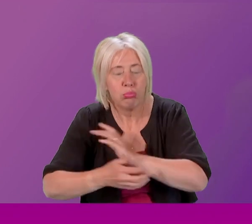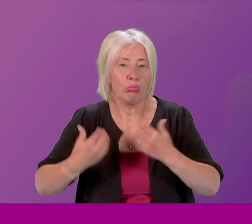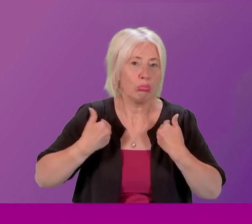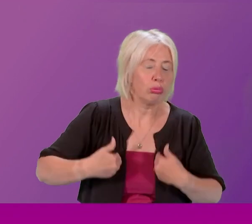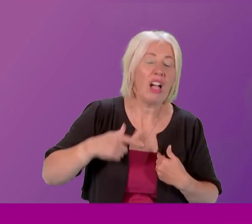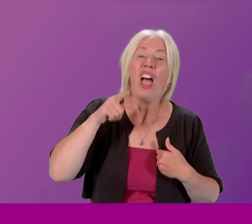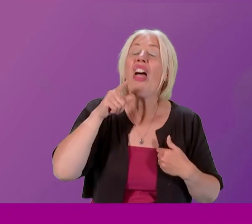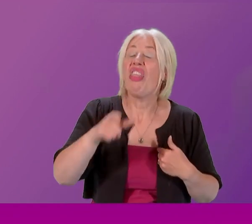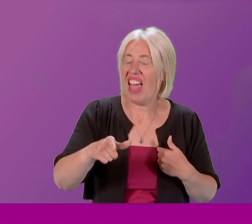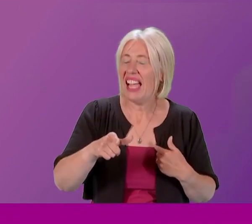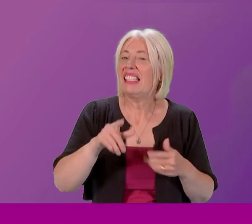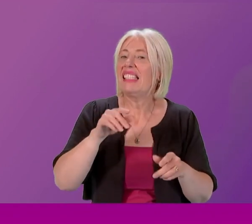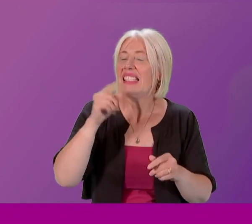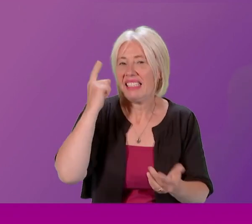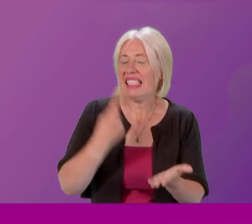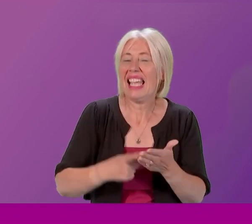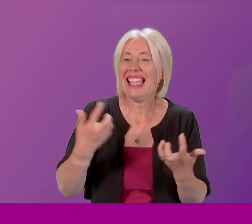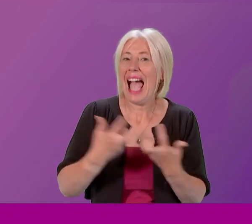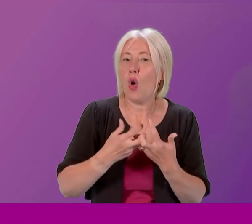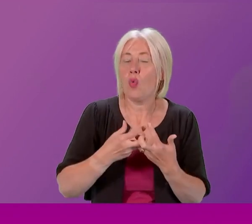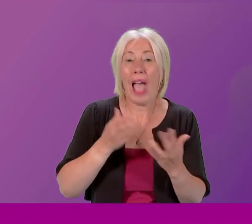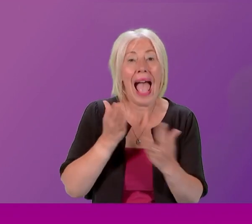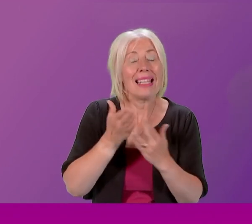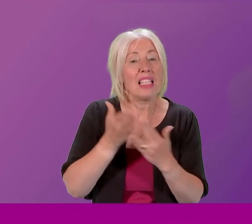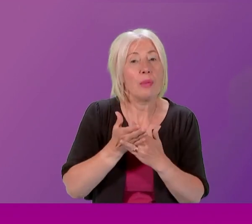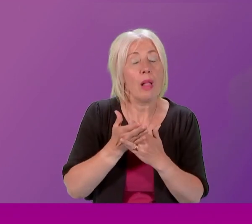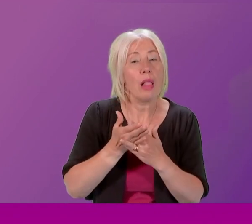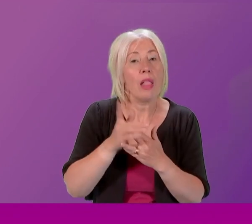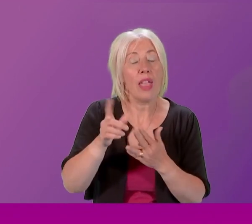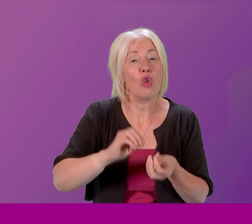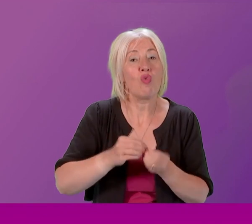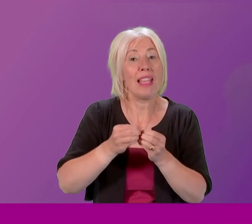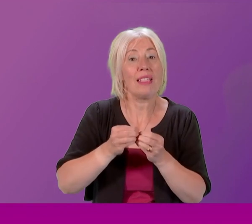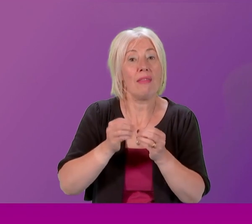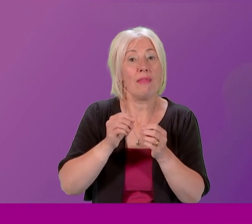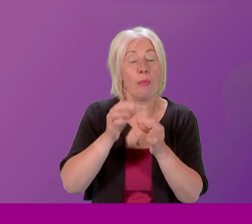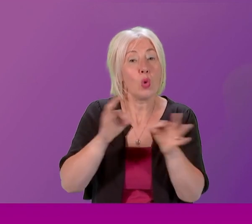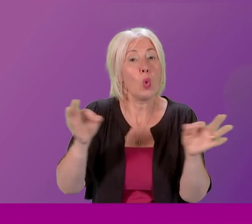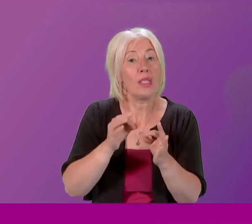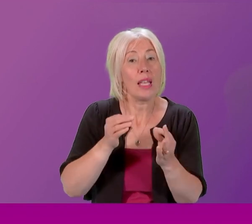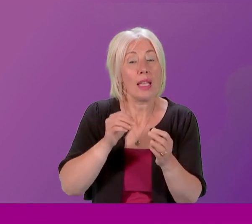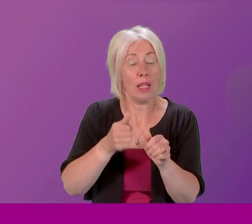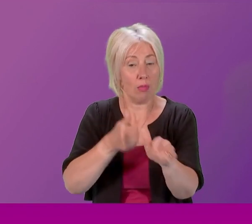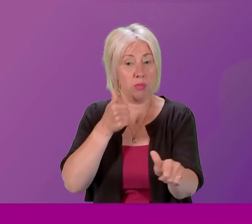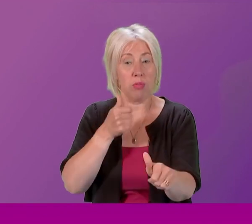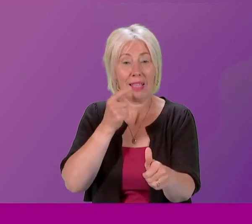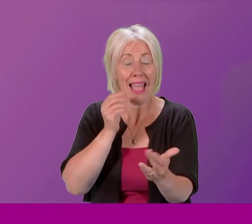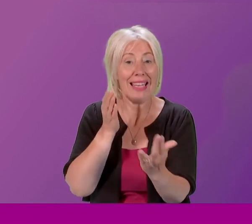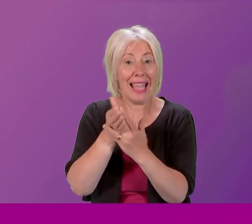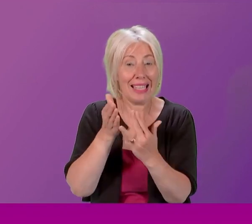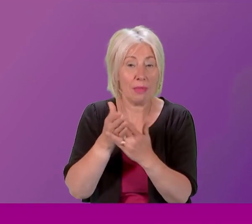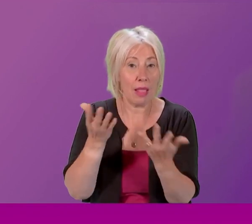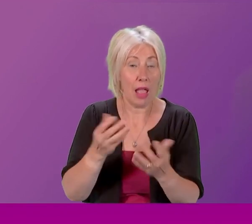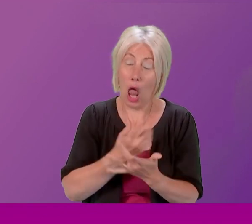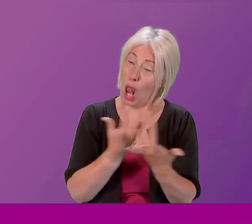the creative industries and music is for an individual. I have a lot of friends